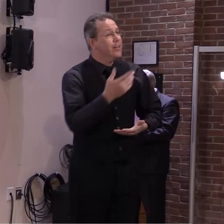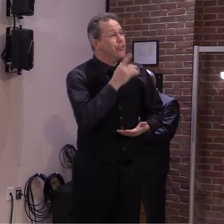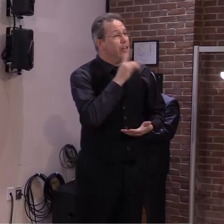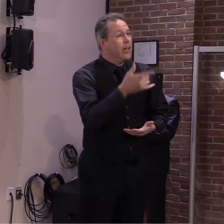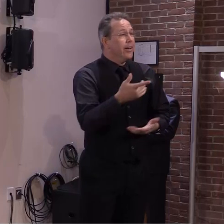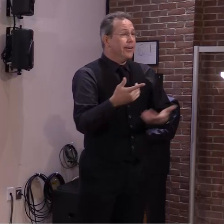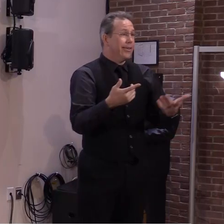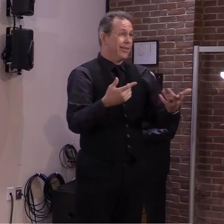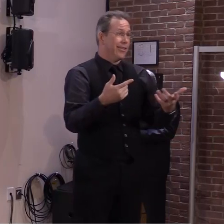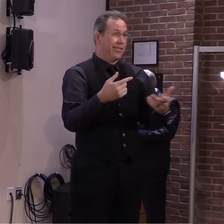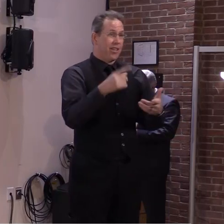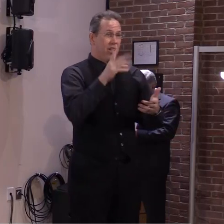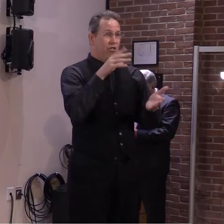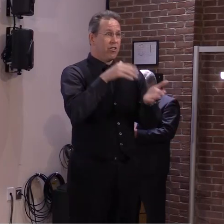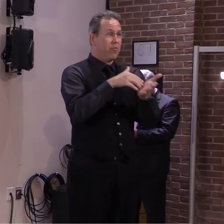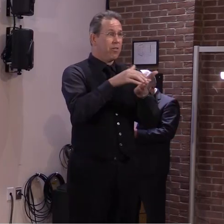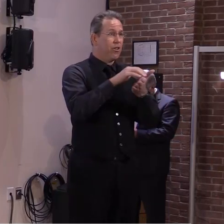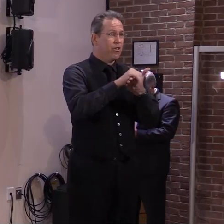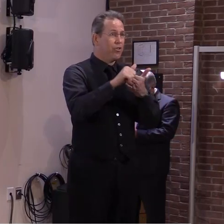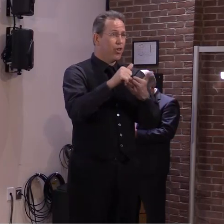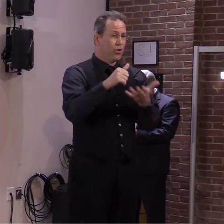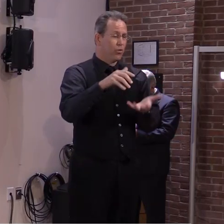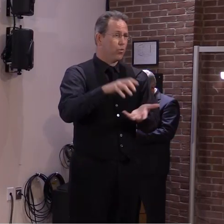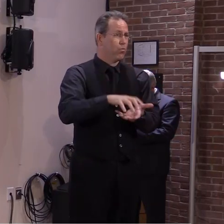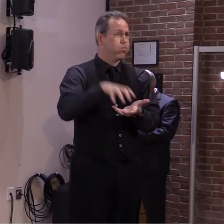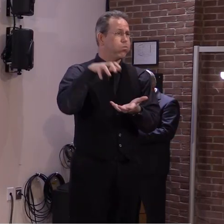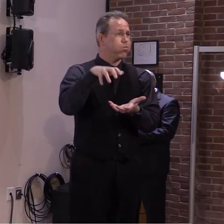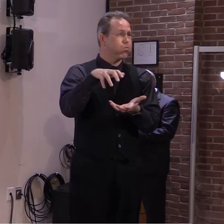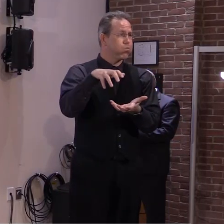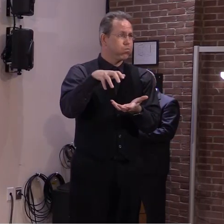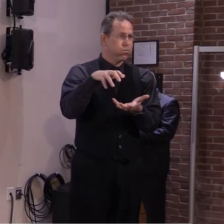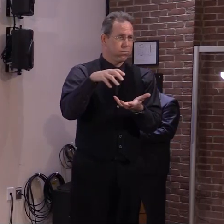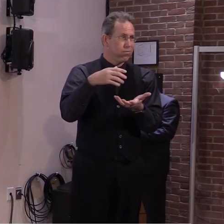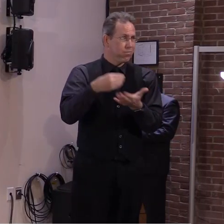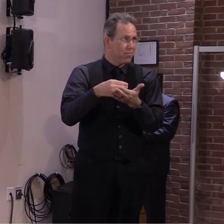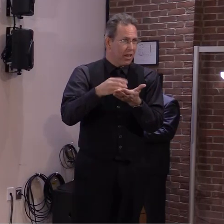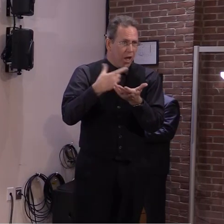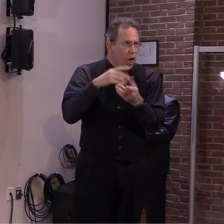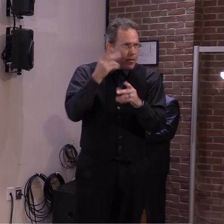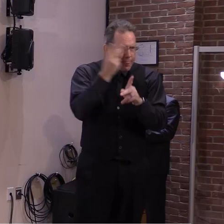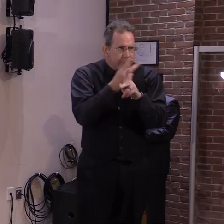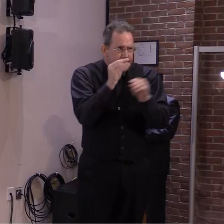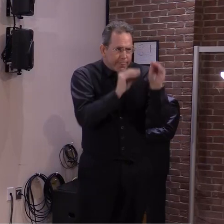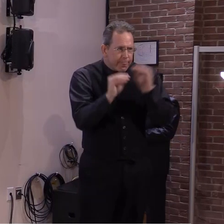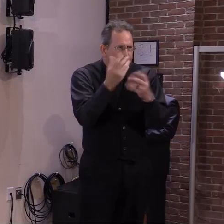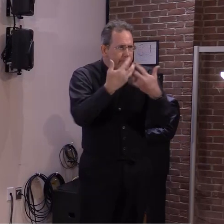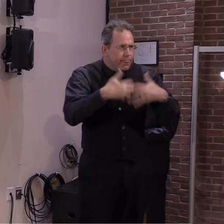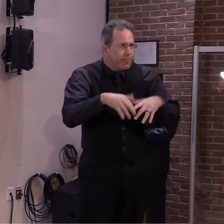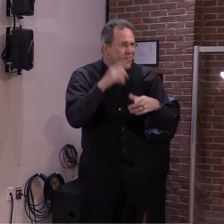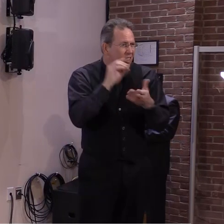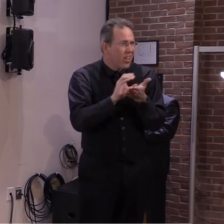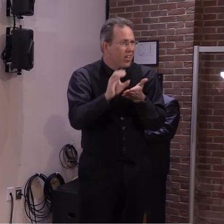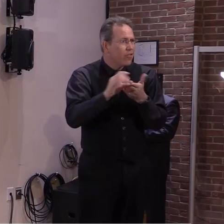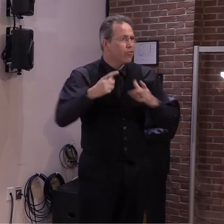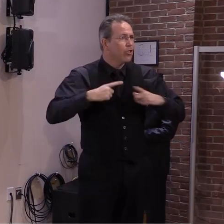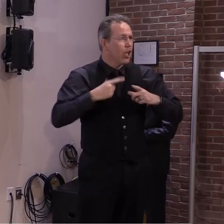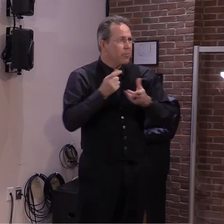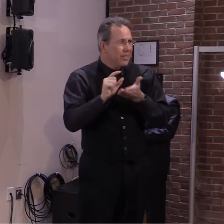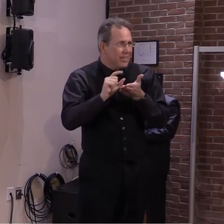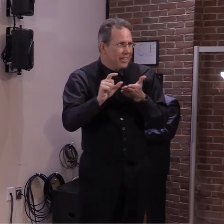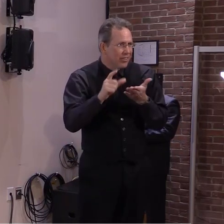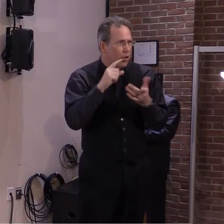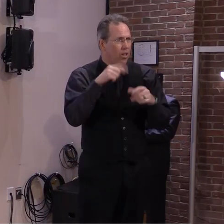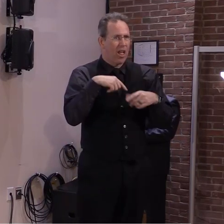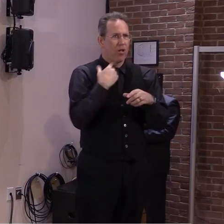obviously we've already budgeted the amount of money for fiscal year 22, but again, this just